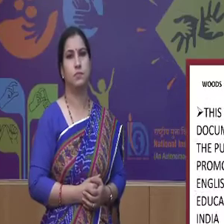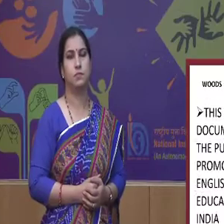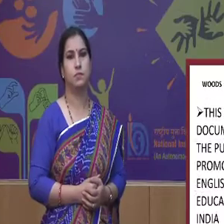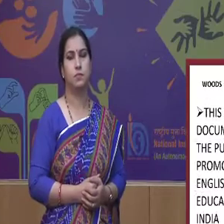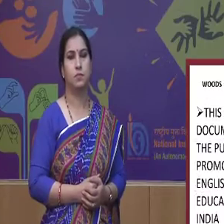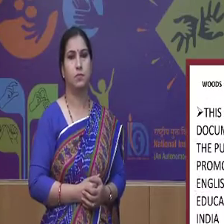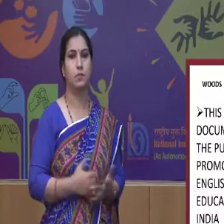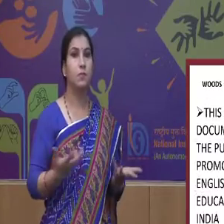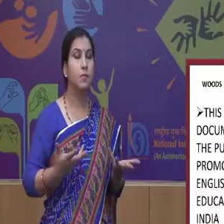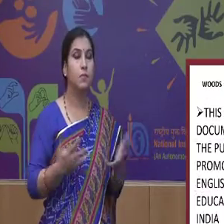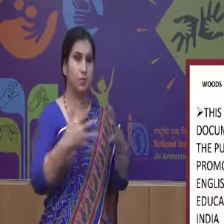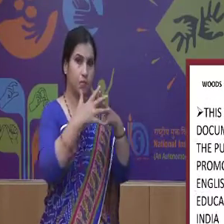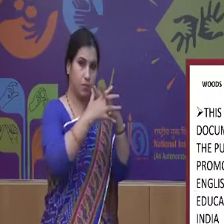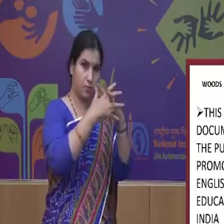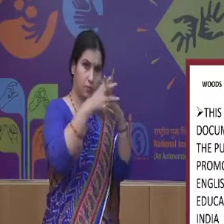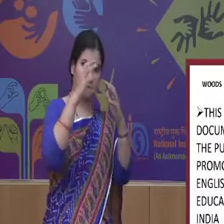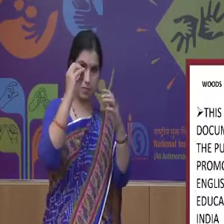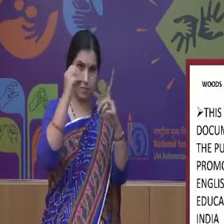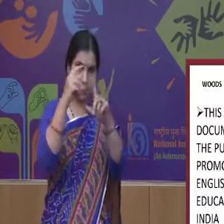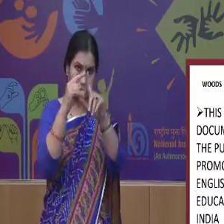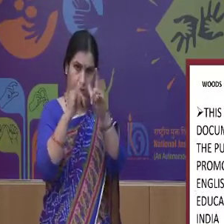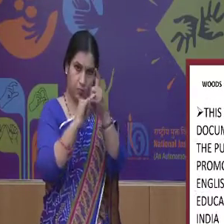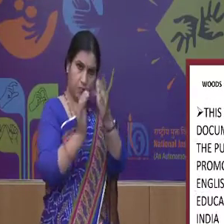Its name is Wood's Dispatch.